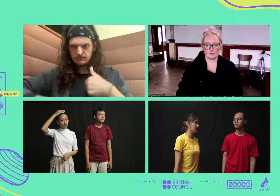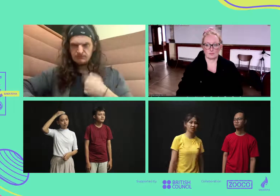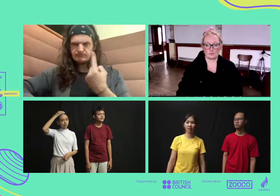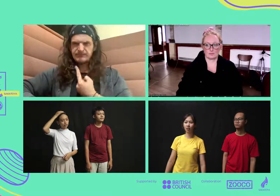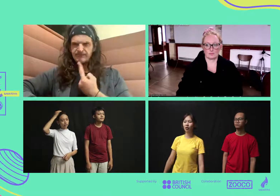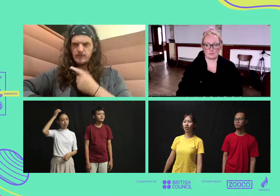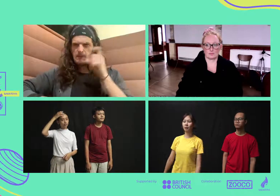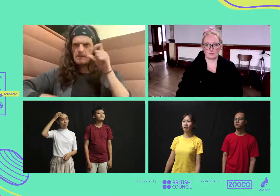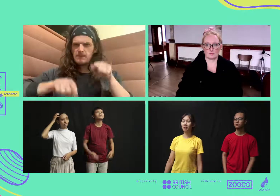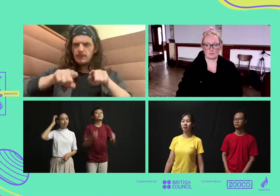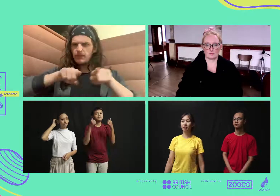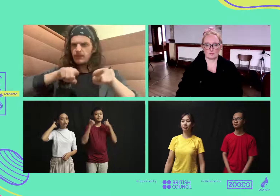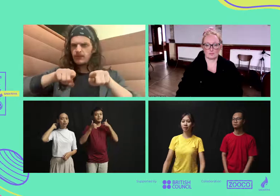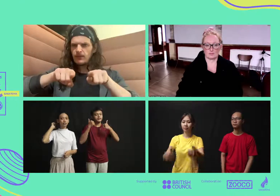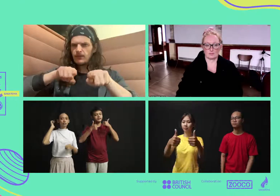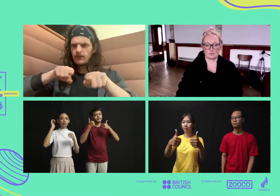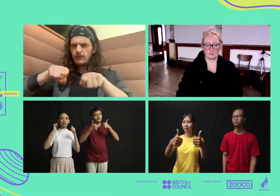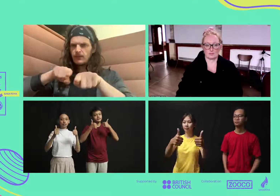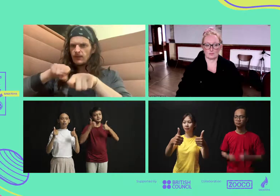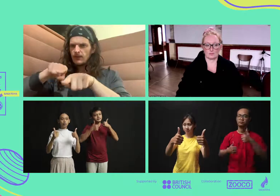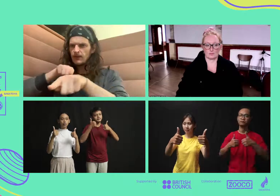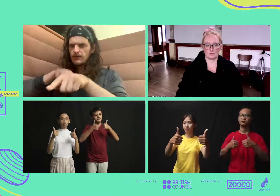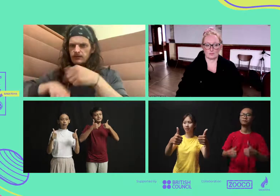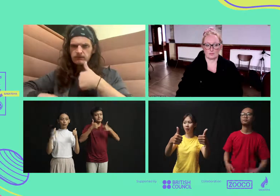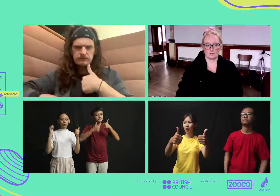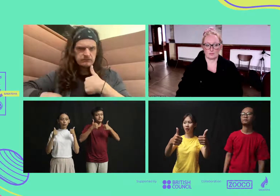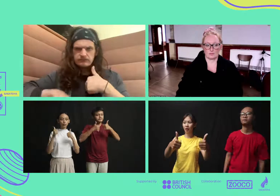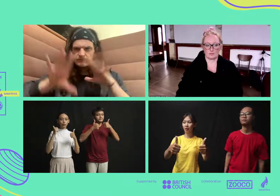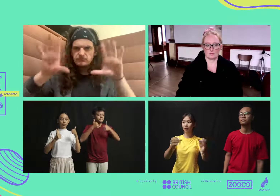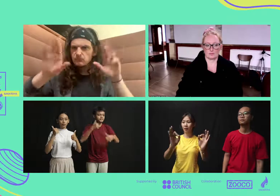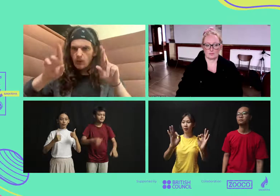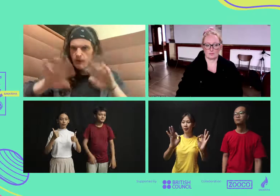Okay, is everyone okay? Is everyone all right?